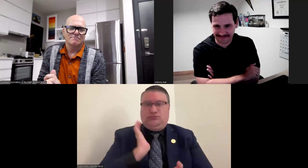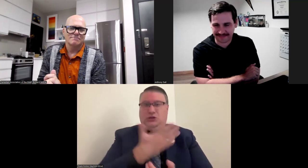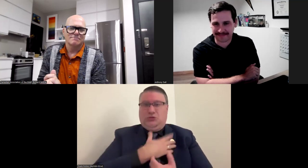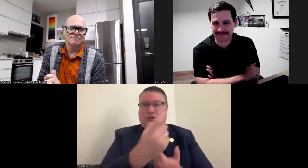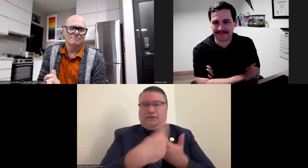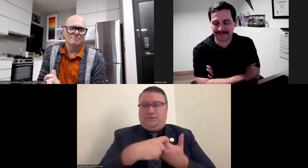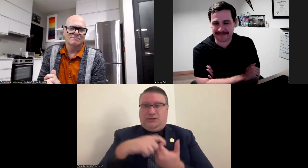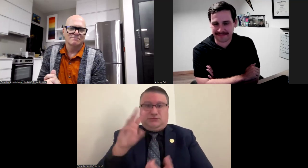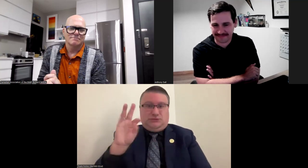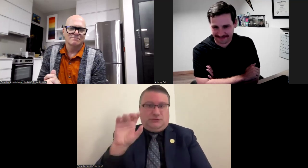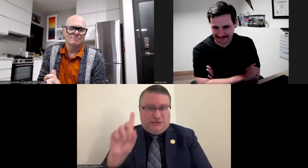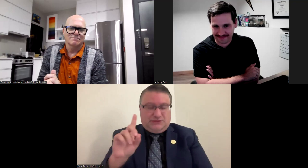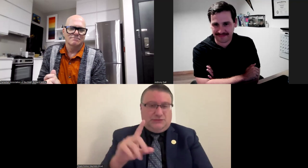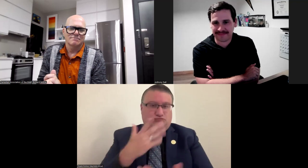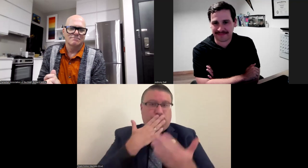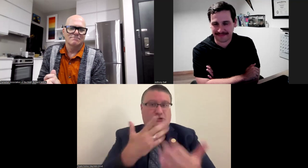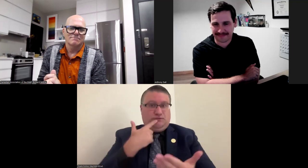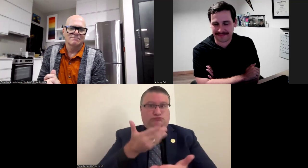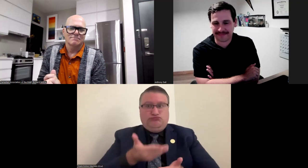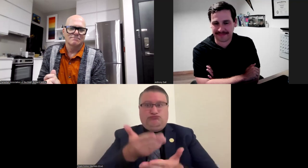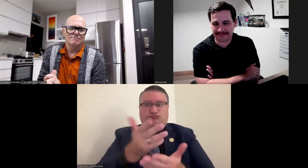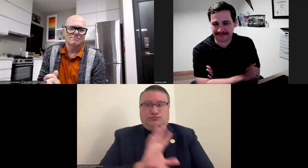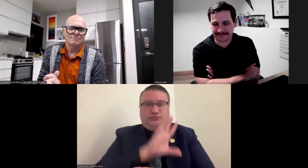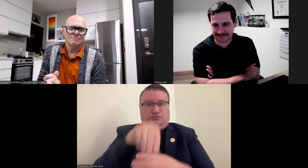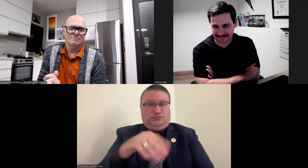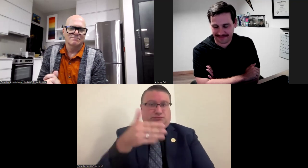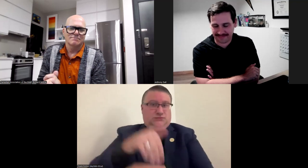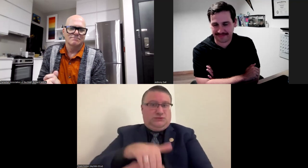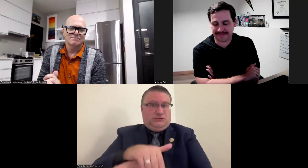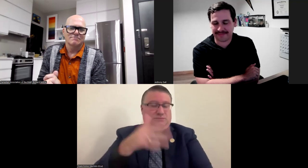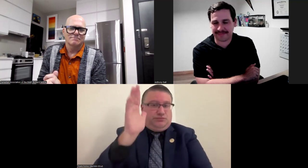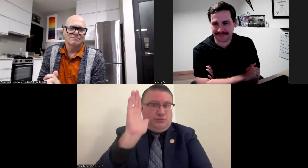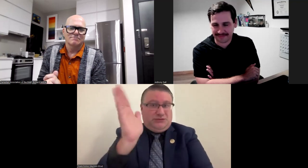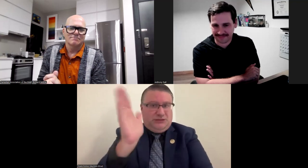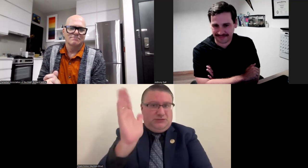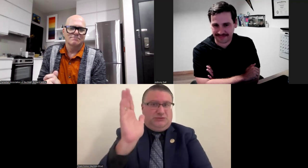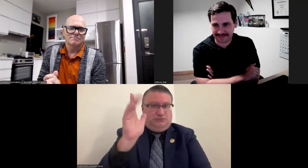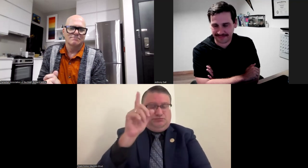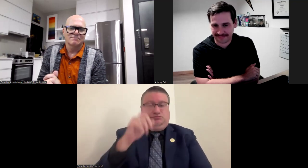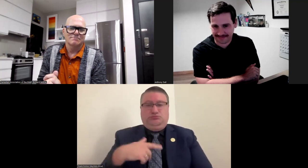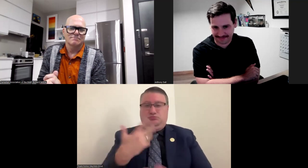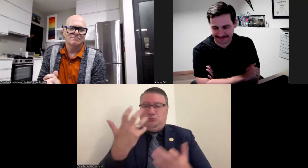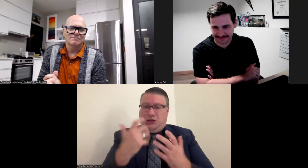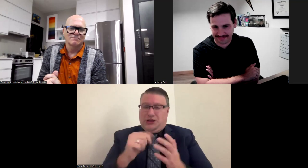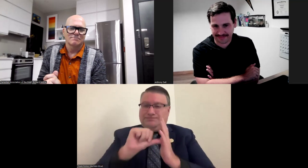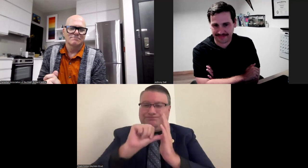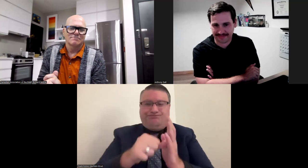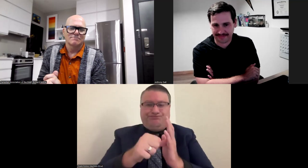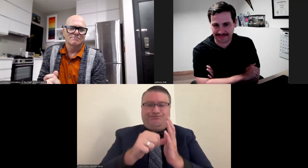extend that to CAD ASC for being an affiliate with WFD. It was great that